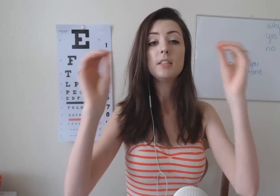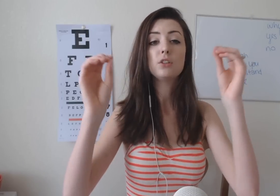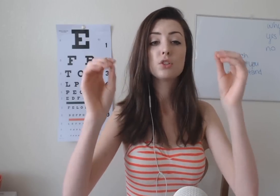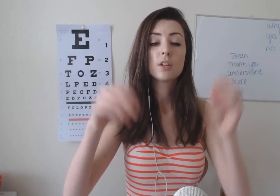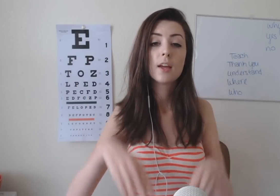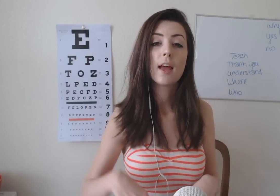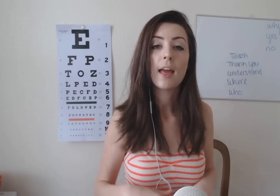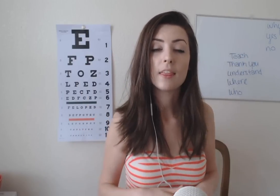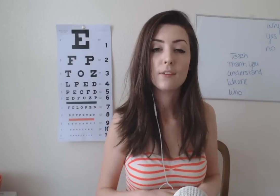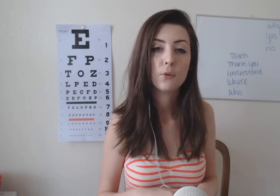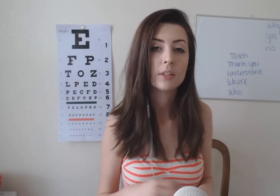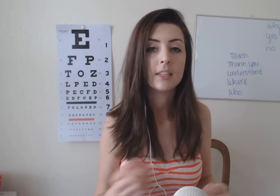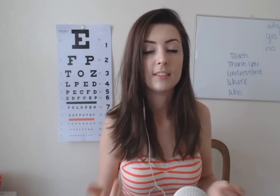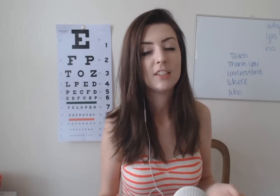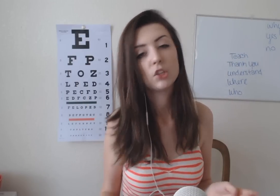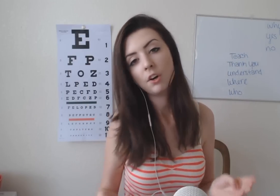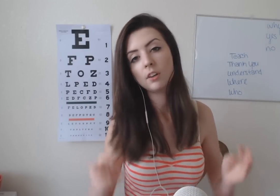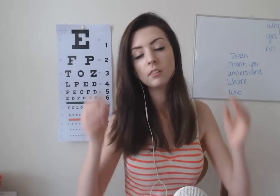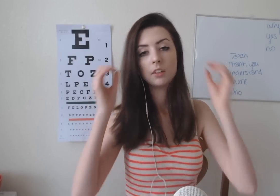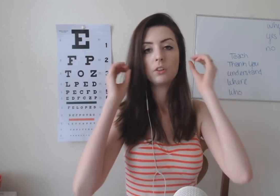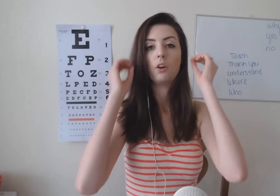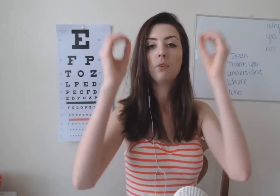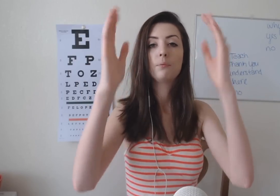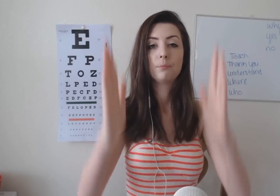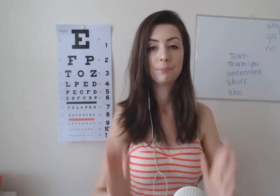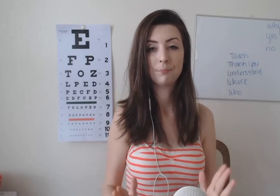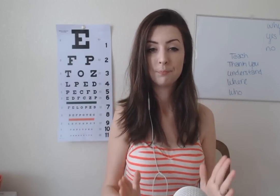Teach. And then if you want to say teacher, then you go.